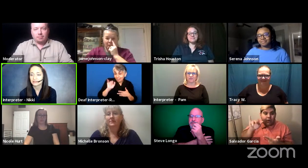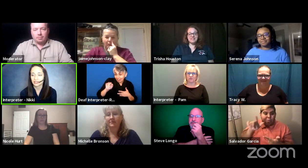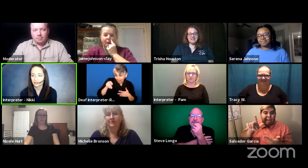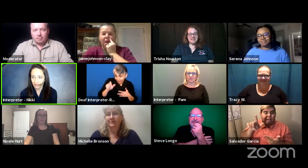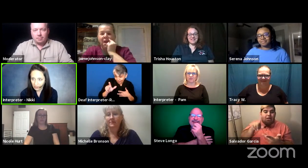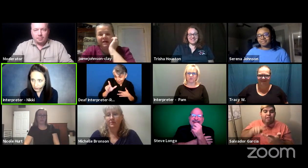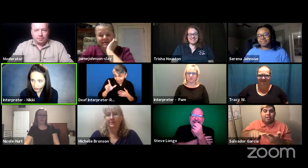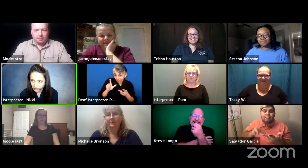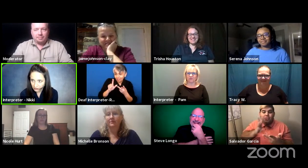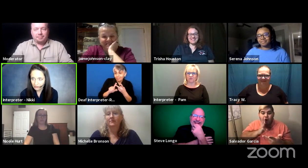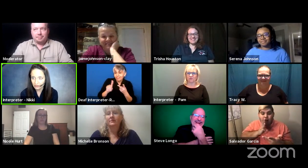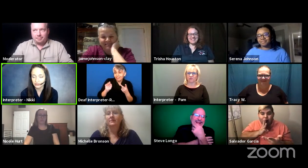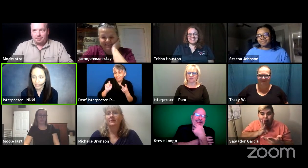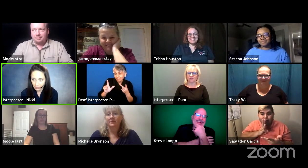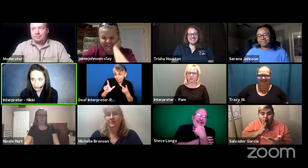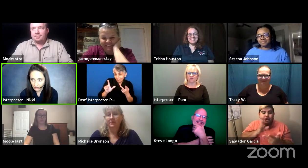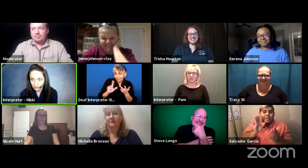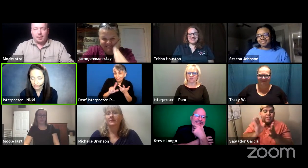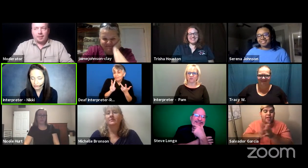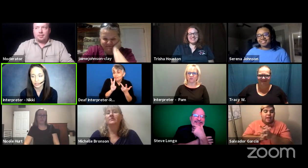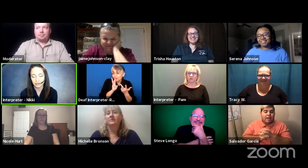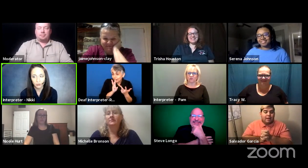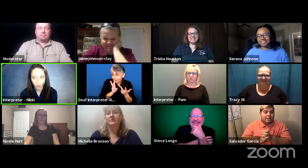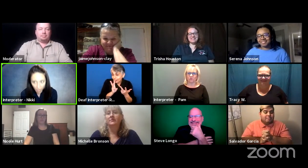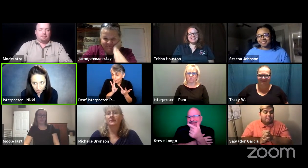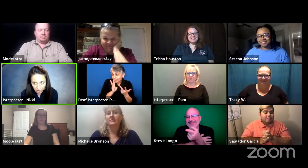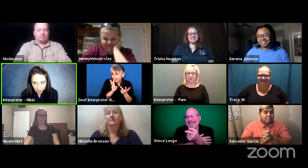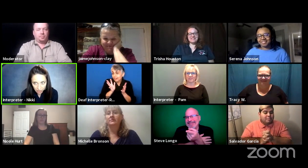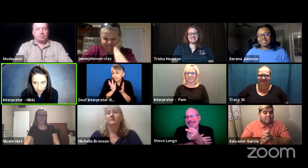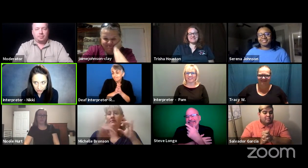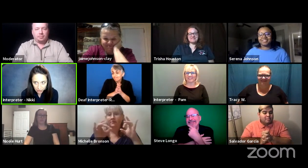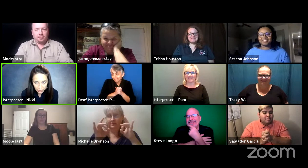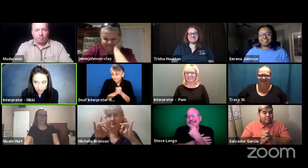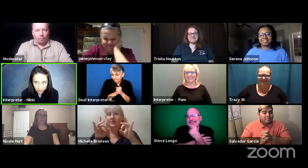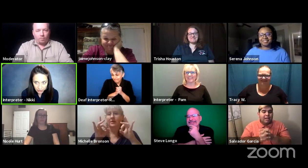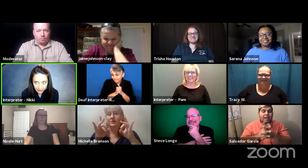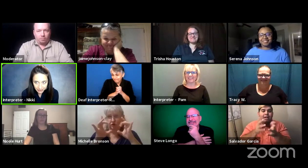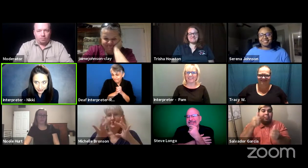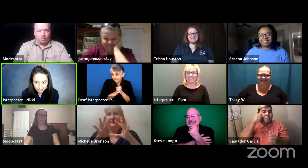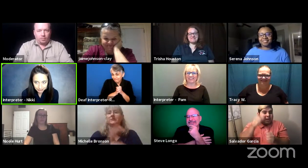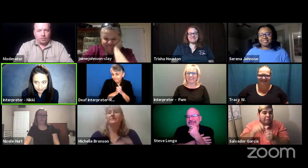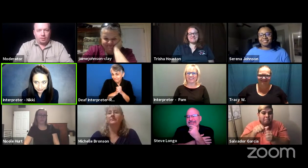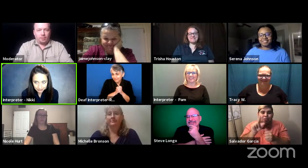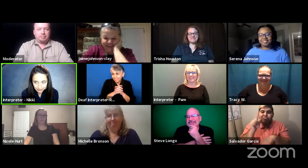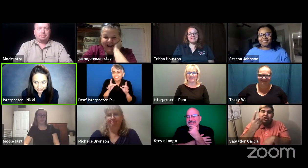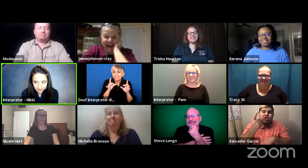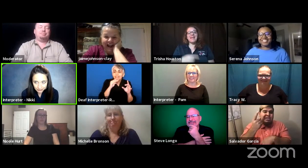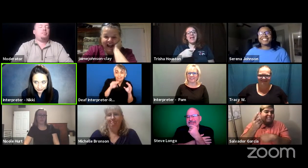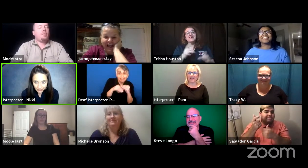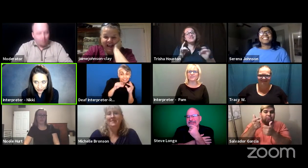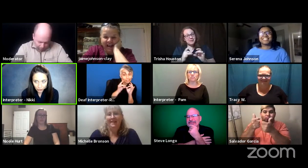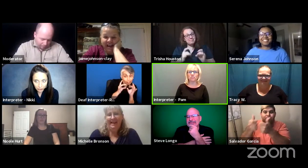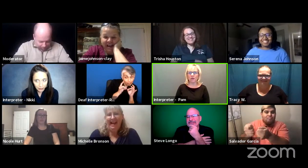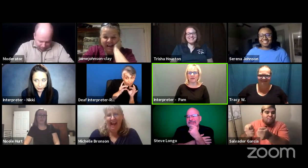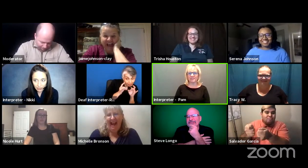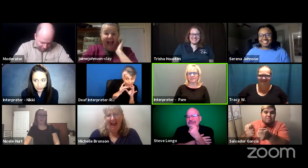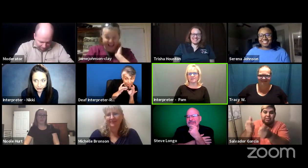take your NyQuil, your DayQuil, drink lots of water. And Remember